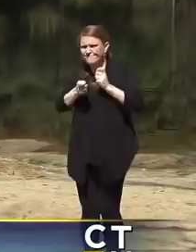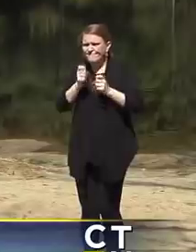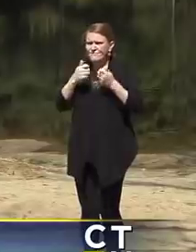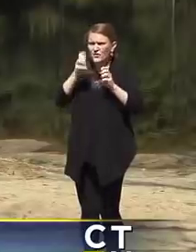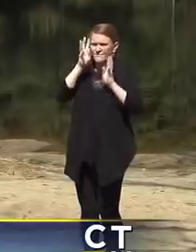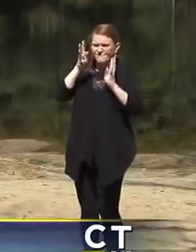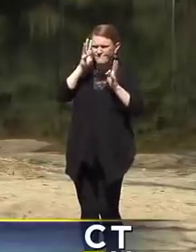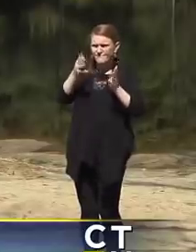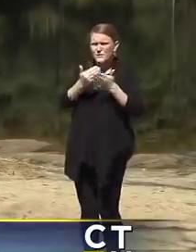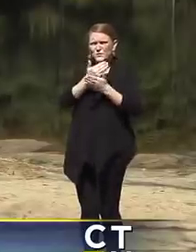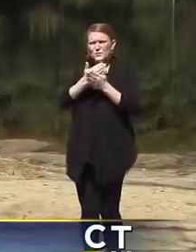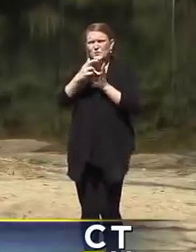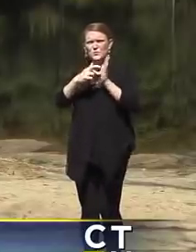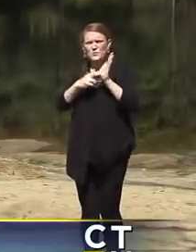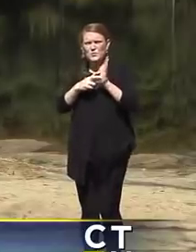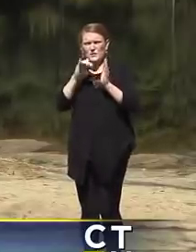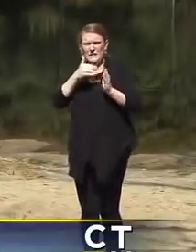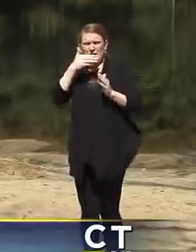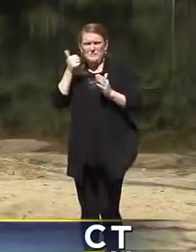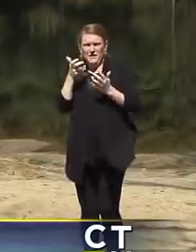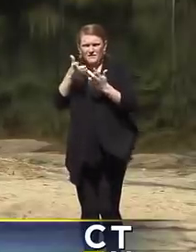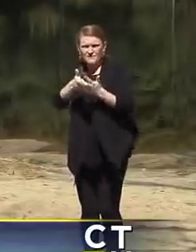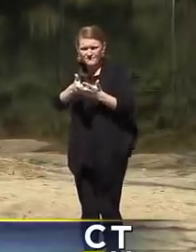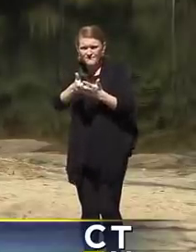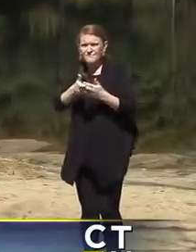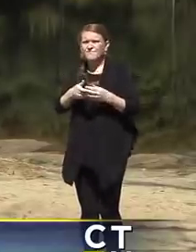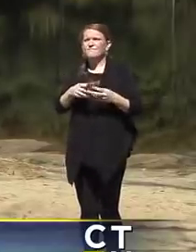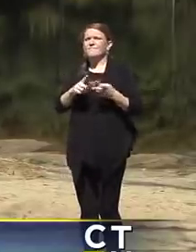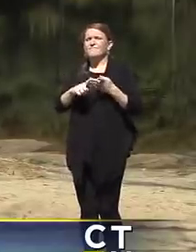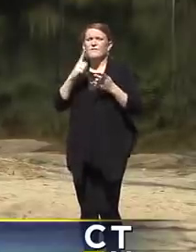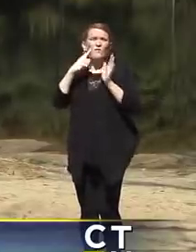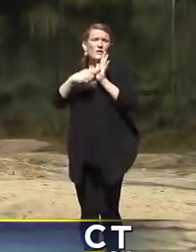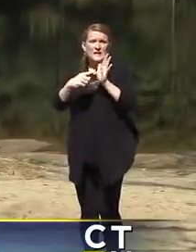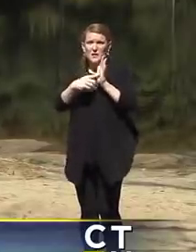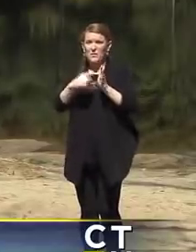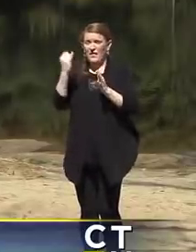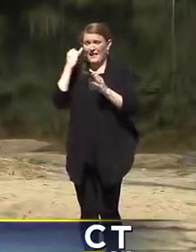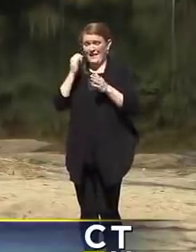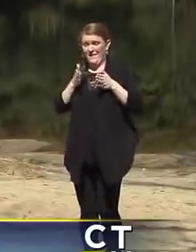rules, maintaining 6 feet of distance when you're passing people on a trail,